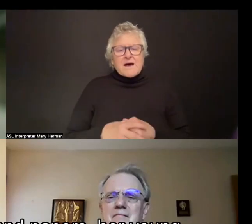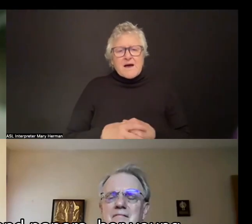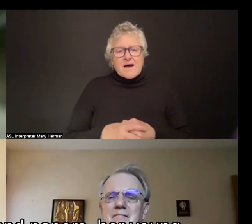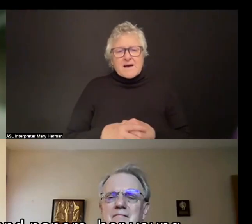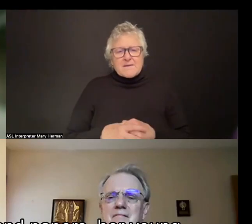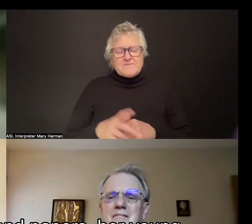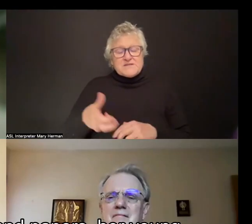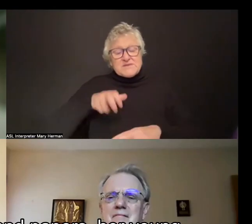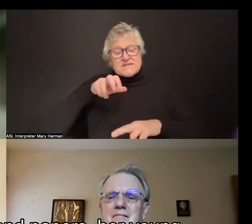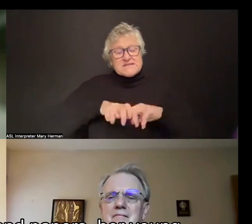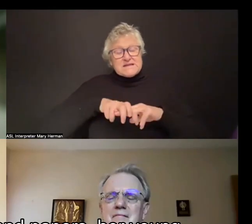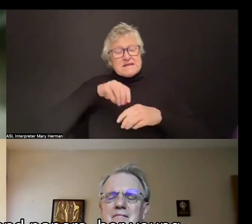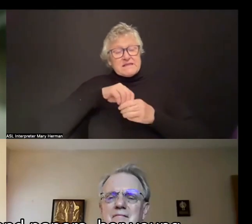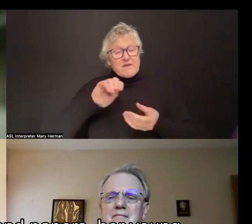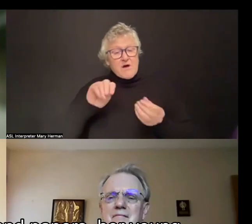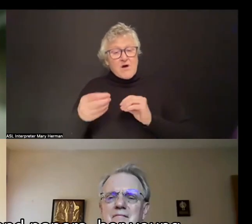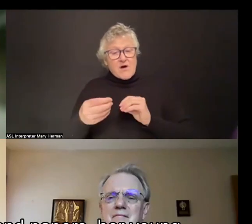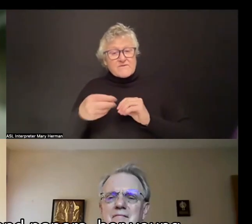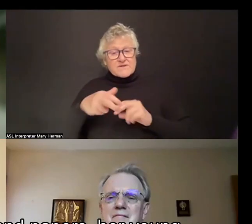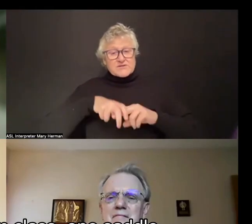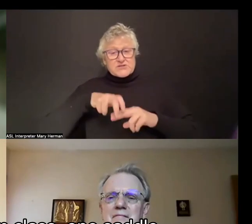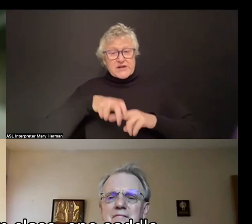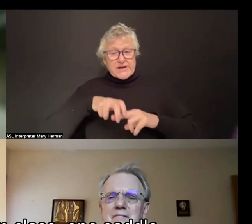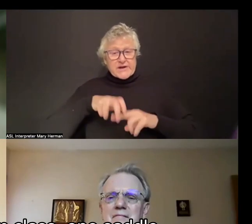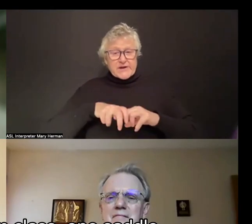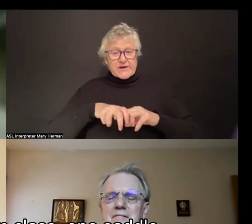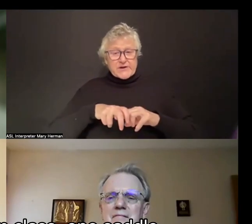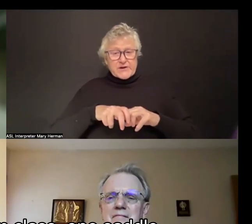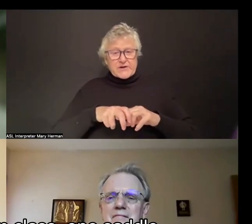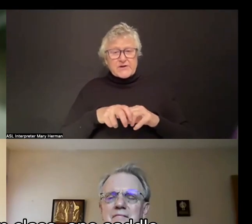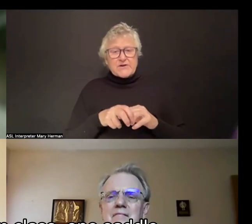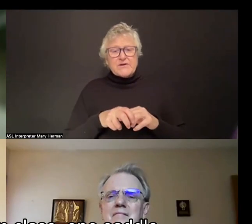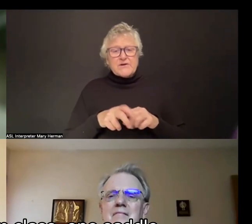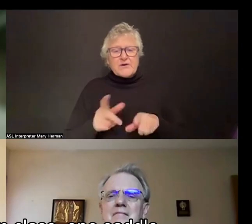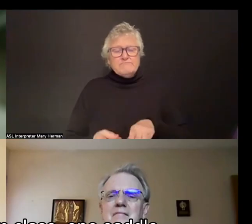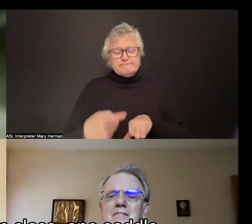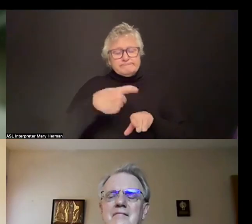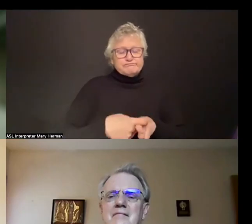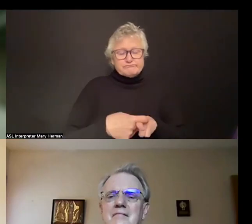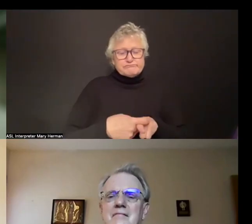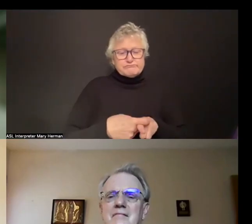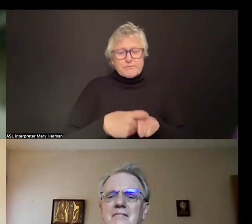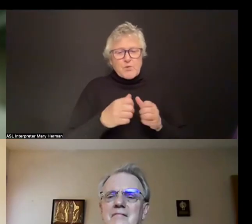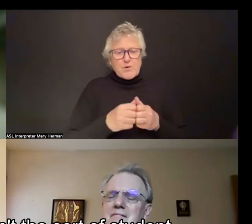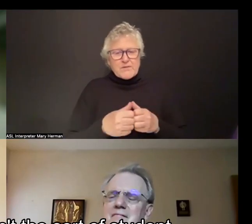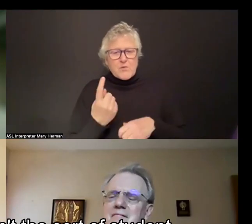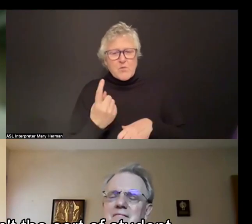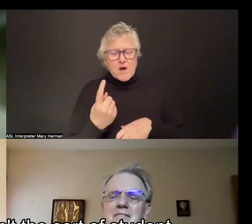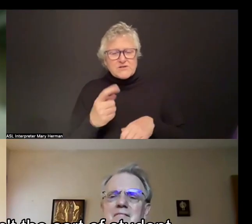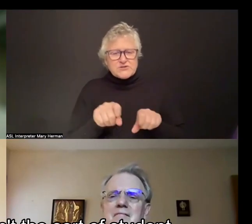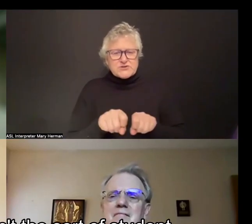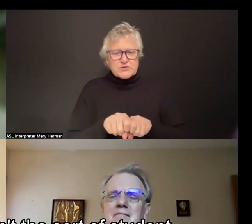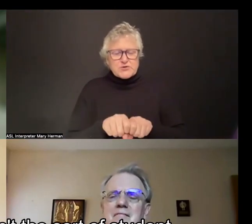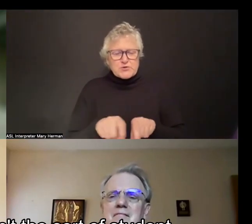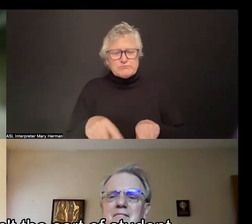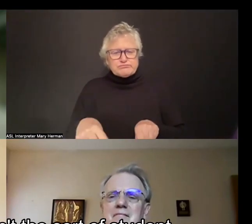books and papers, her young feet folded at the ankles like they tell you to do in charm class, one saddle shoe jiggling. Kay Lonergan wasn't